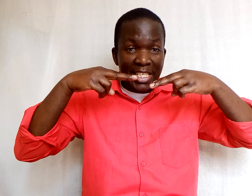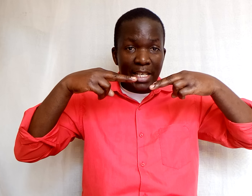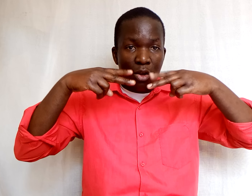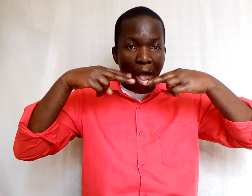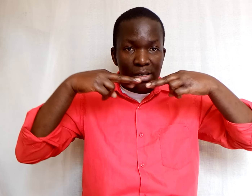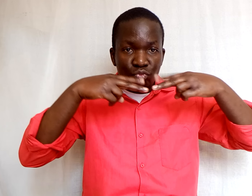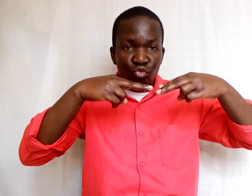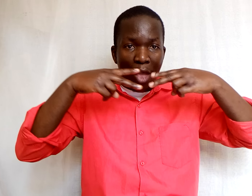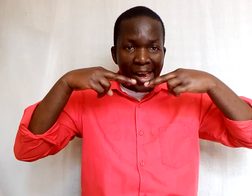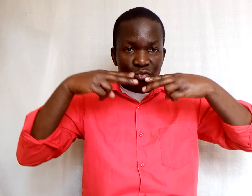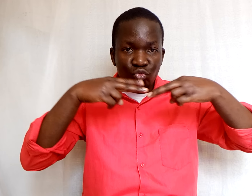Eating.